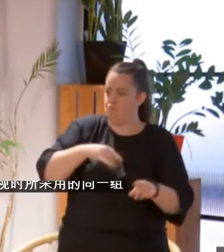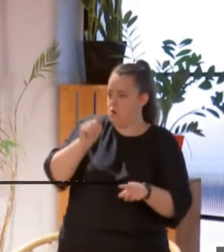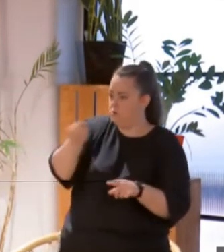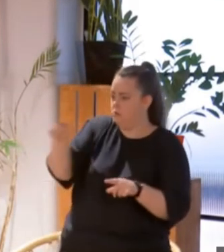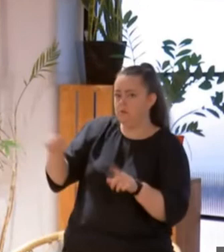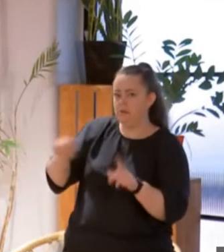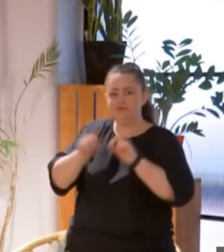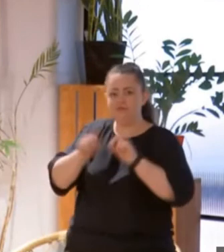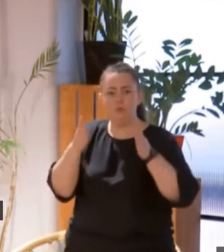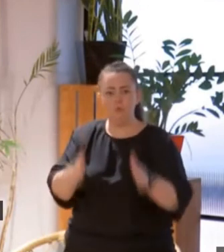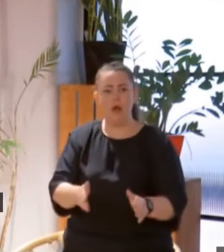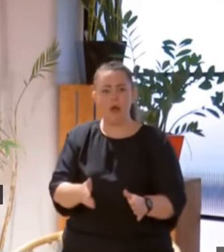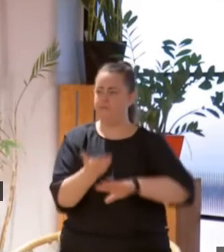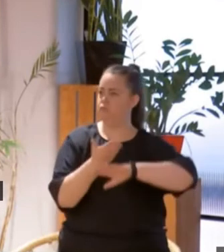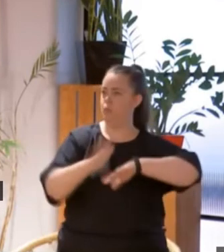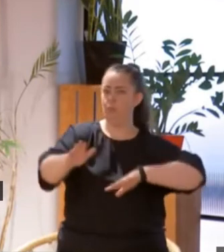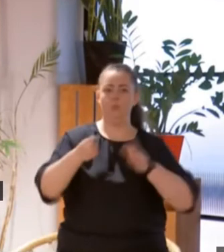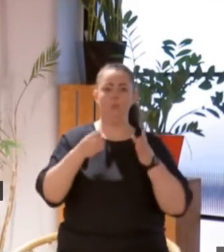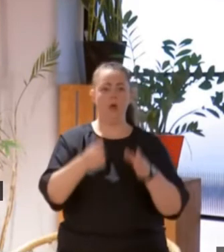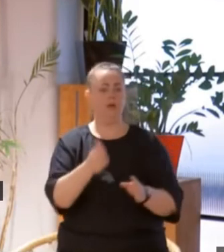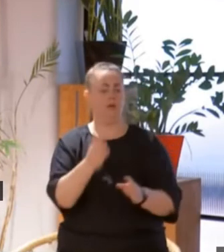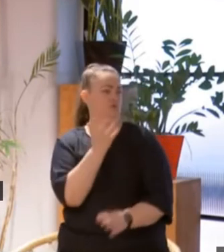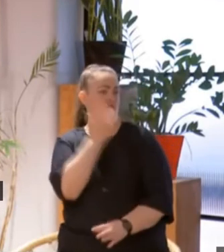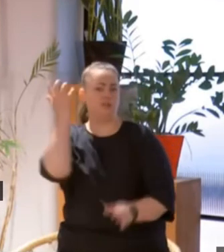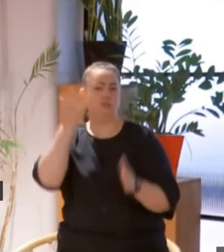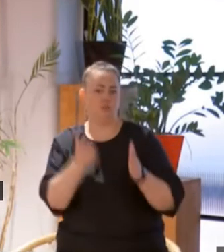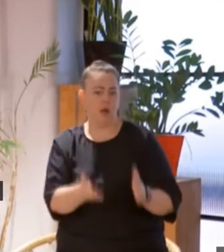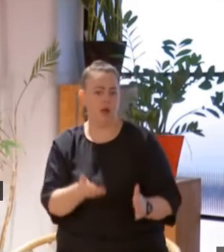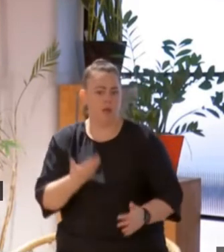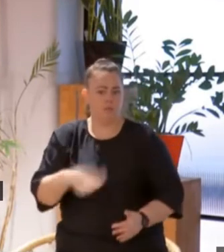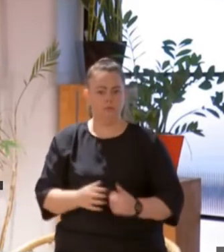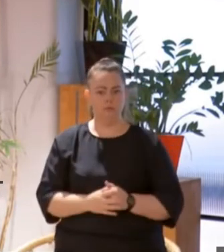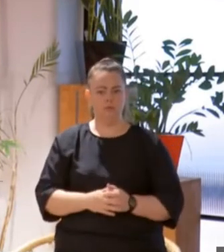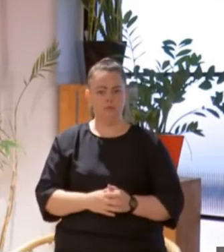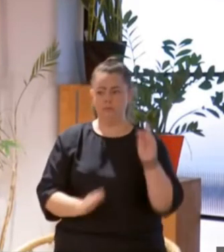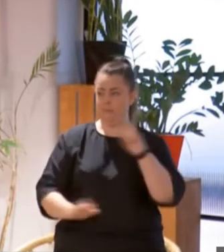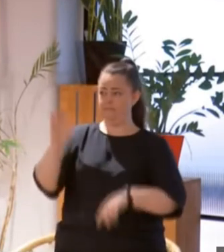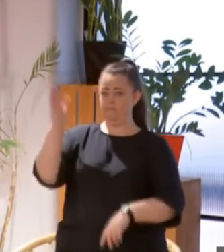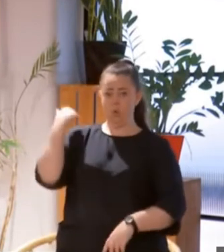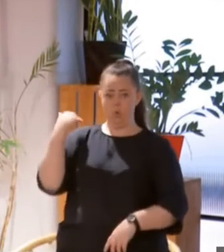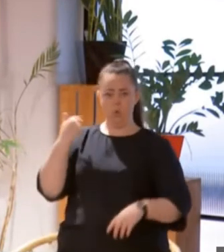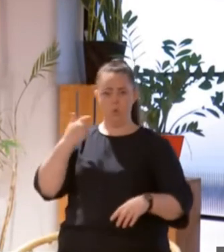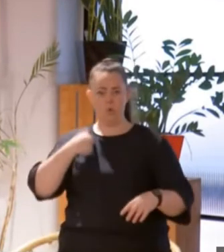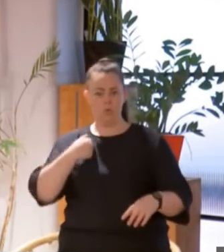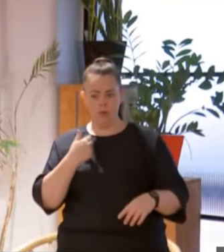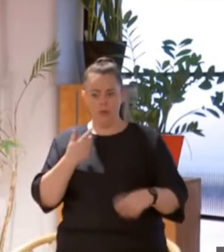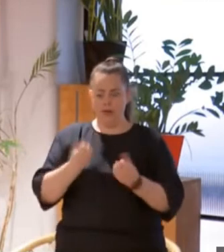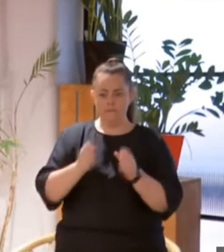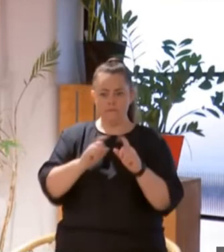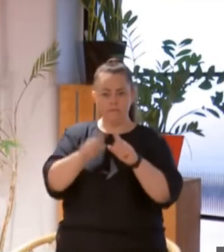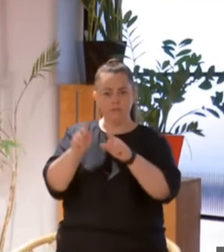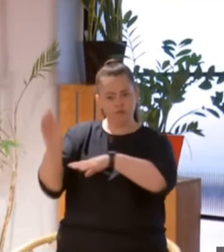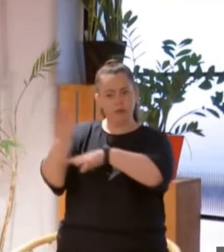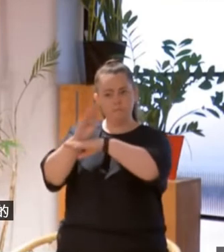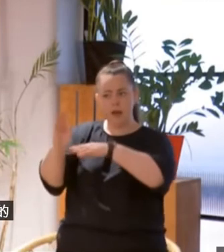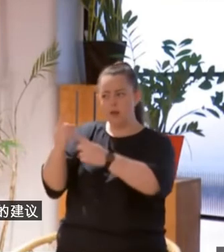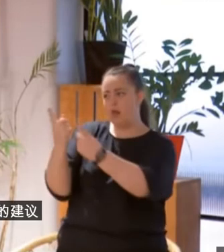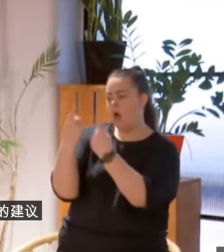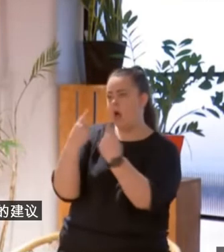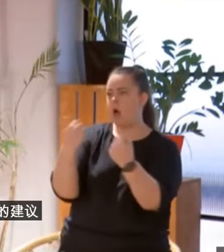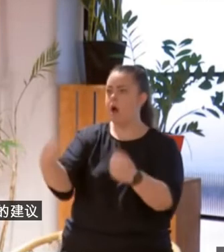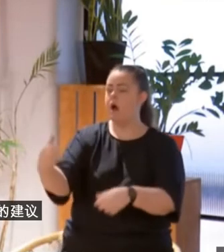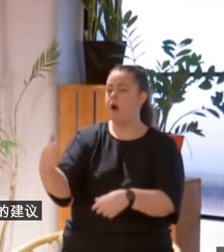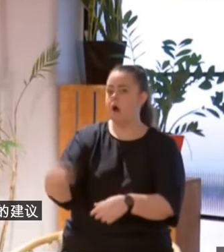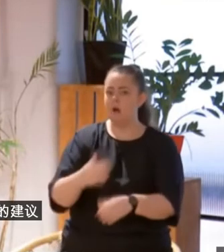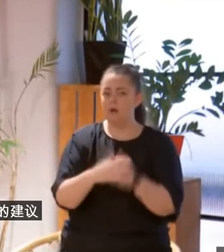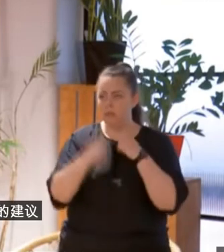whole range of initiatives, a whole range of think tanks, a whole range of policy panels that came through to provide advice that was outside the box.